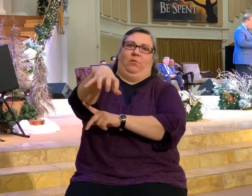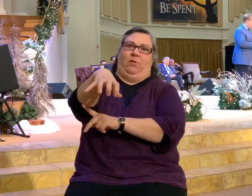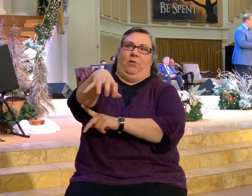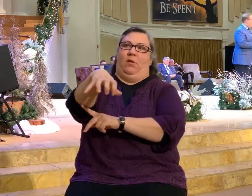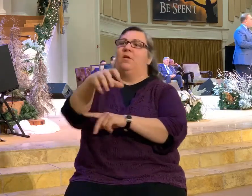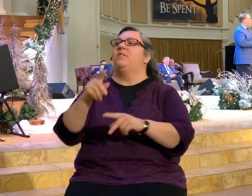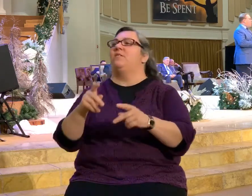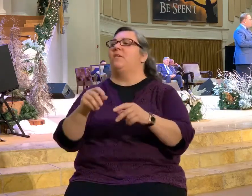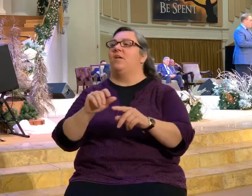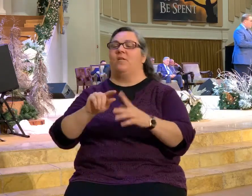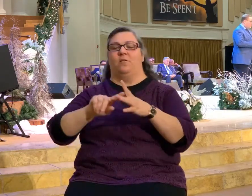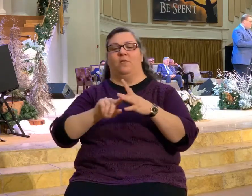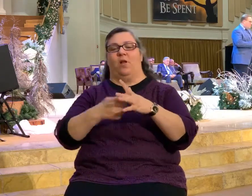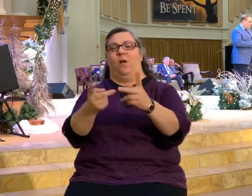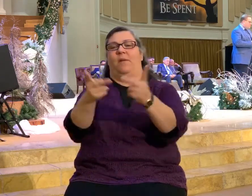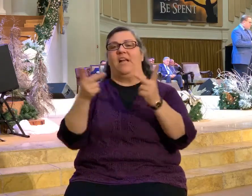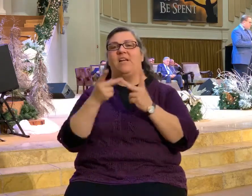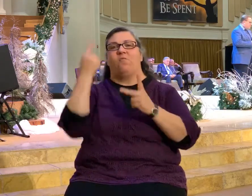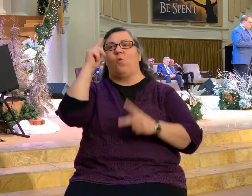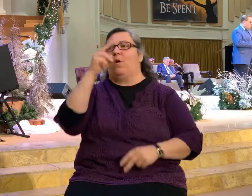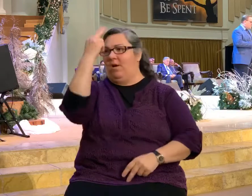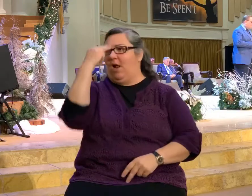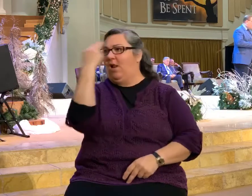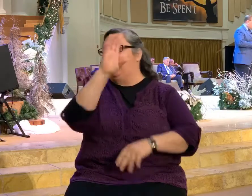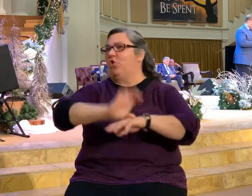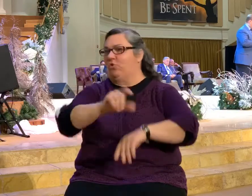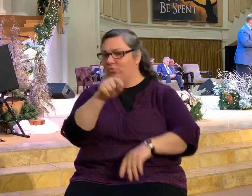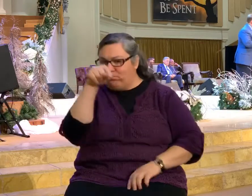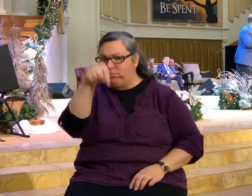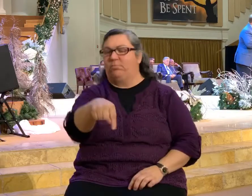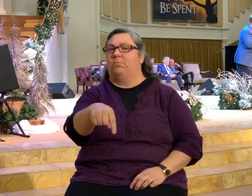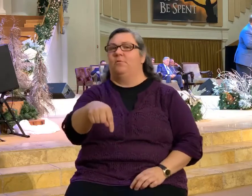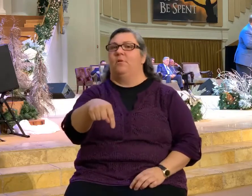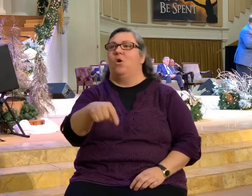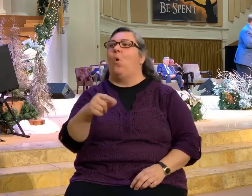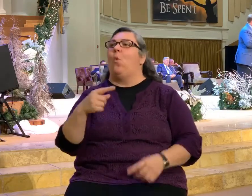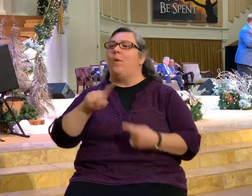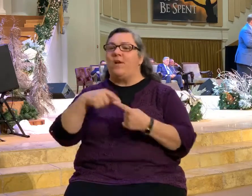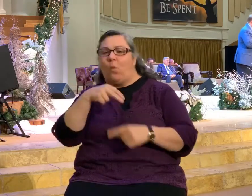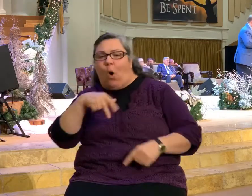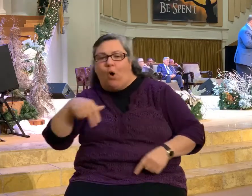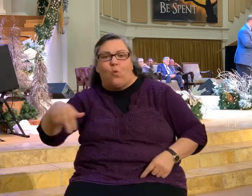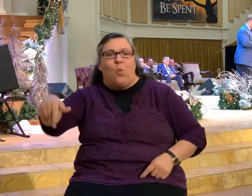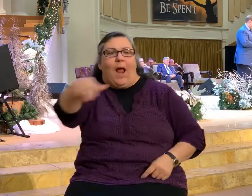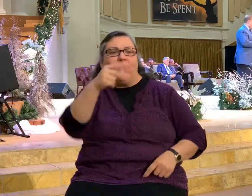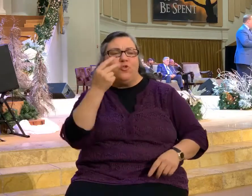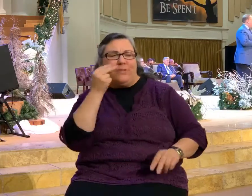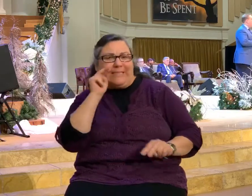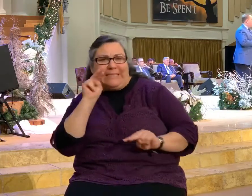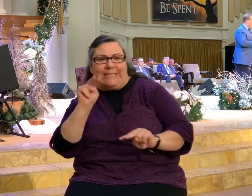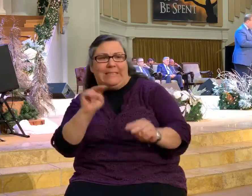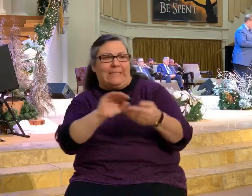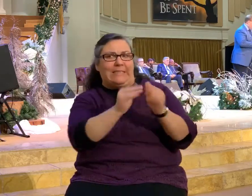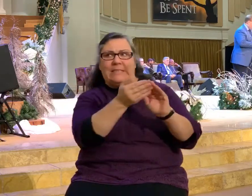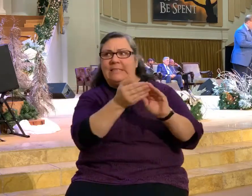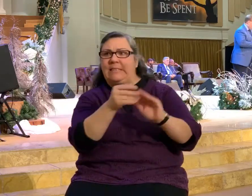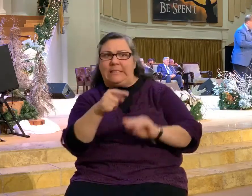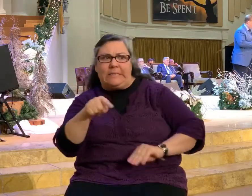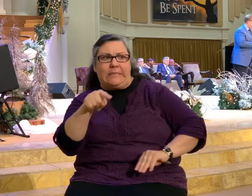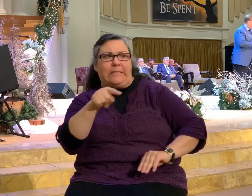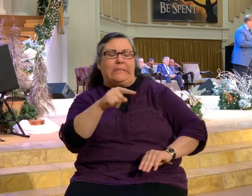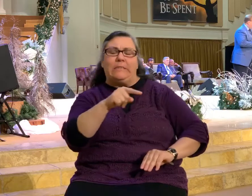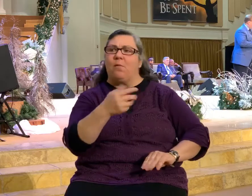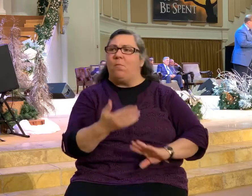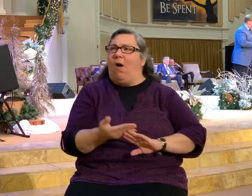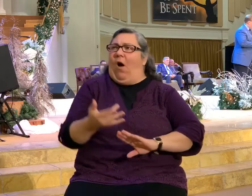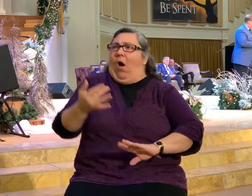walks the streets of Rome, you can still see the ruins and the remains of what was once the mighty Roman